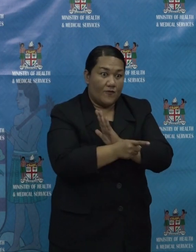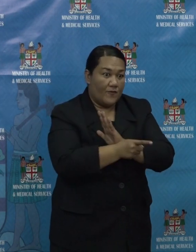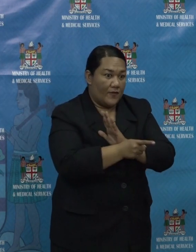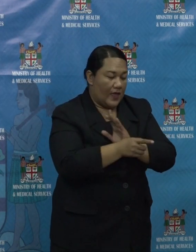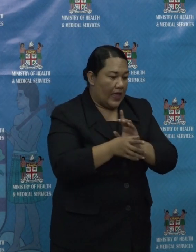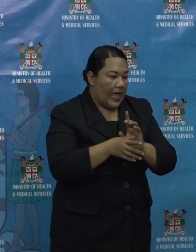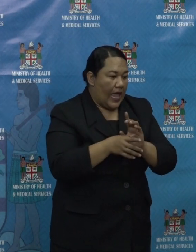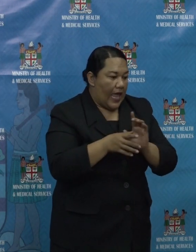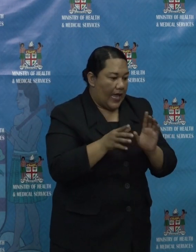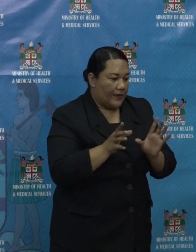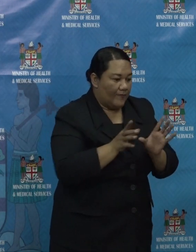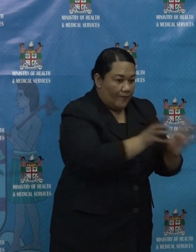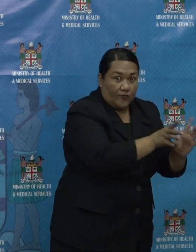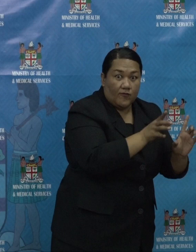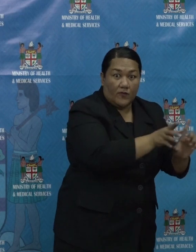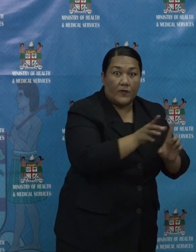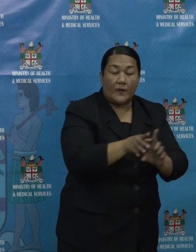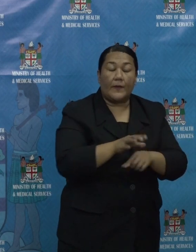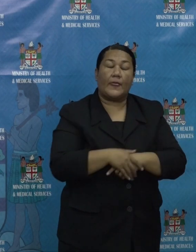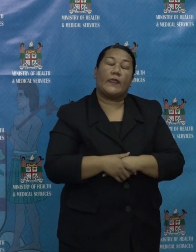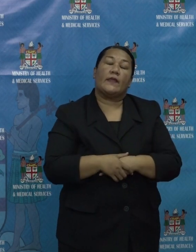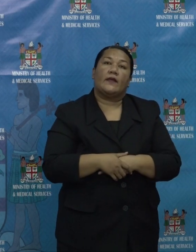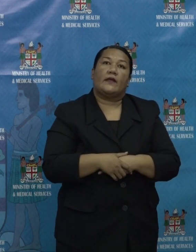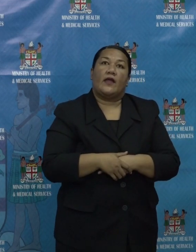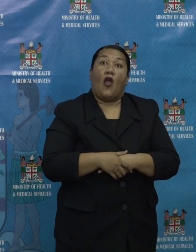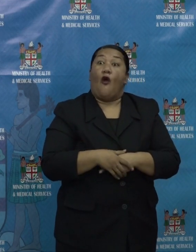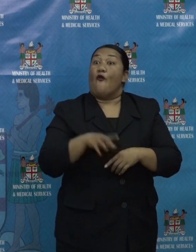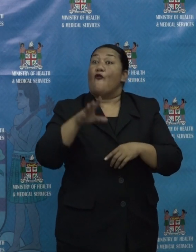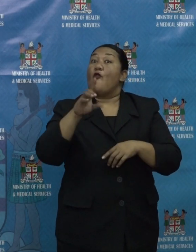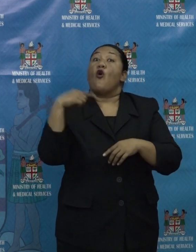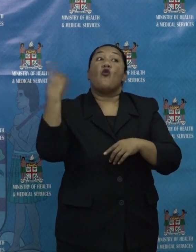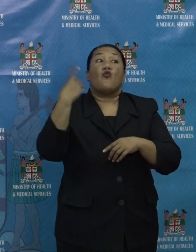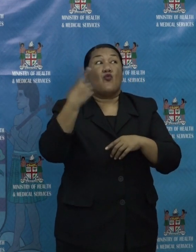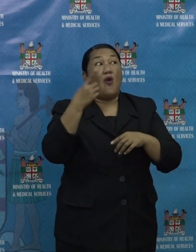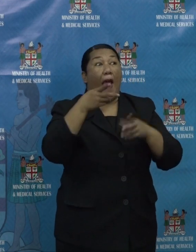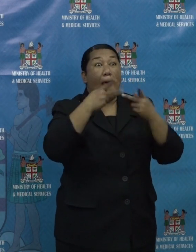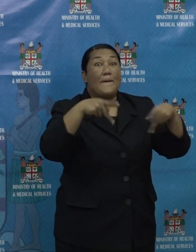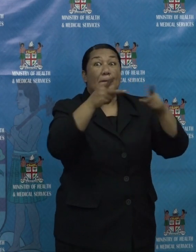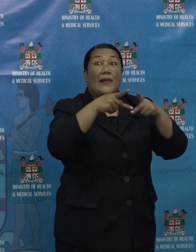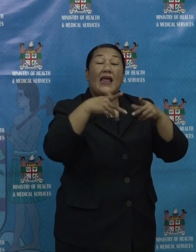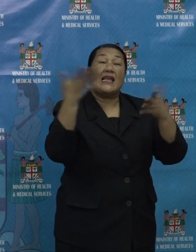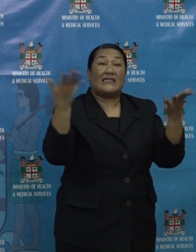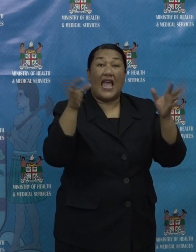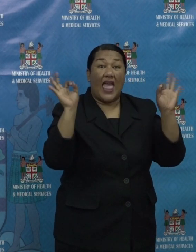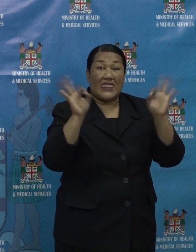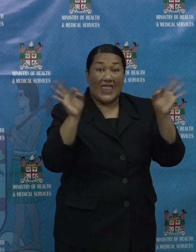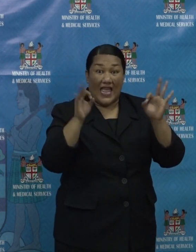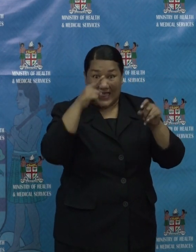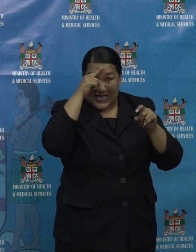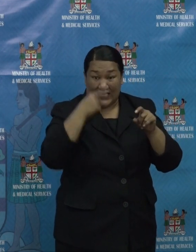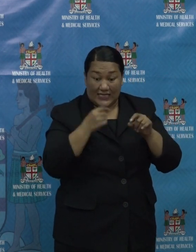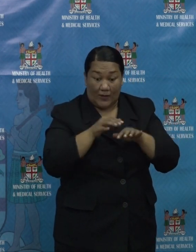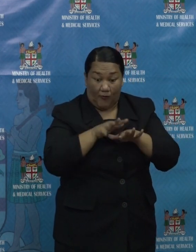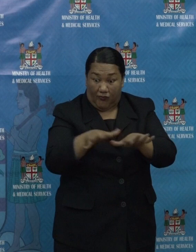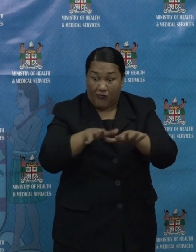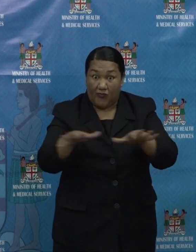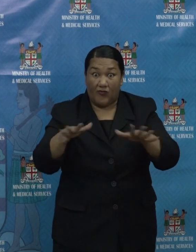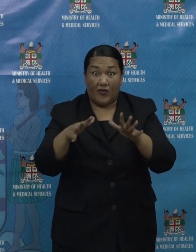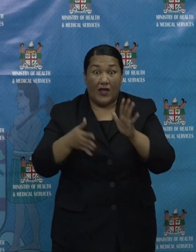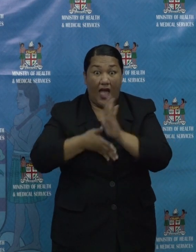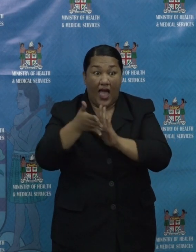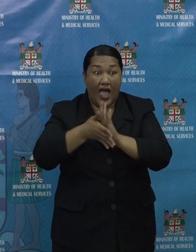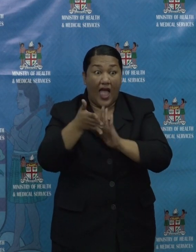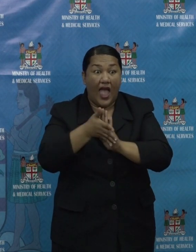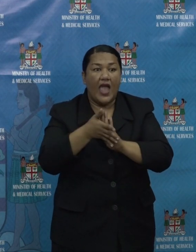spread. However, in Suvarnasori, we are no longer in containment phase. We're averaging 1,000 cases per